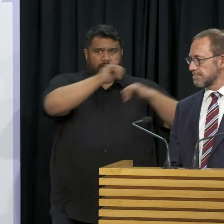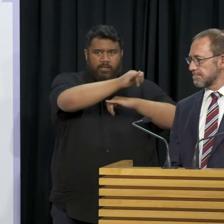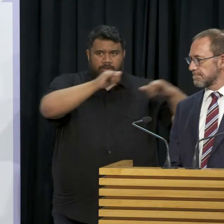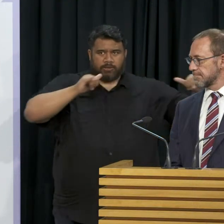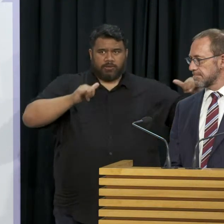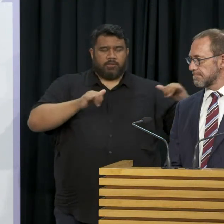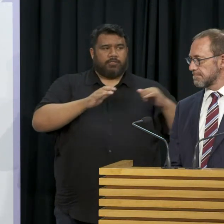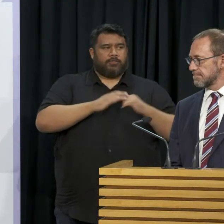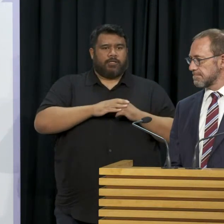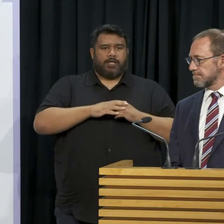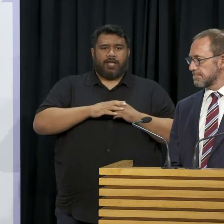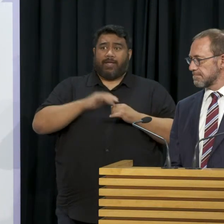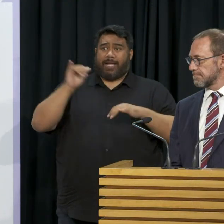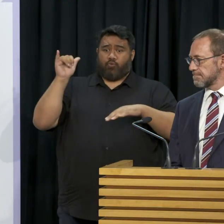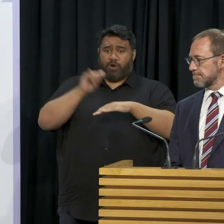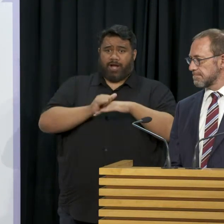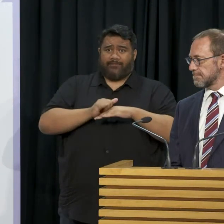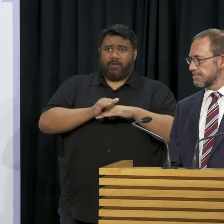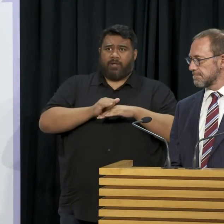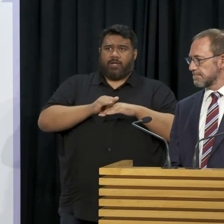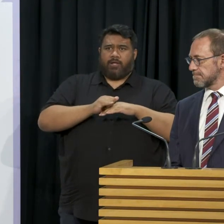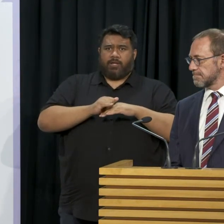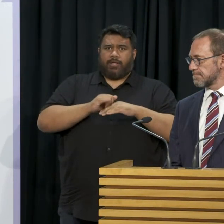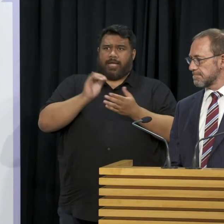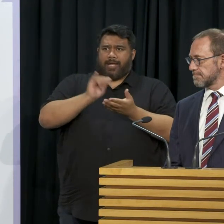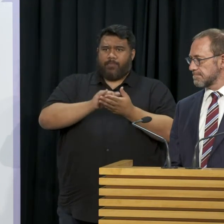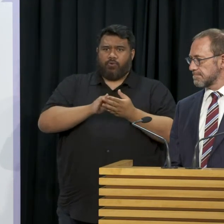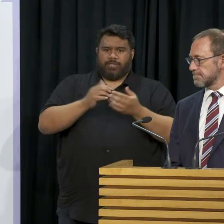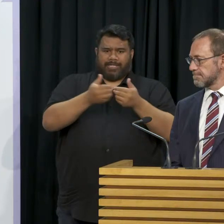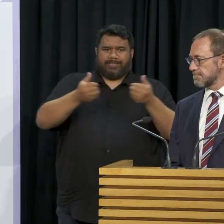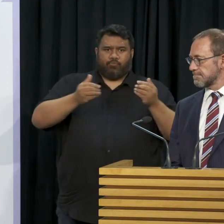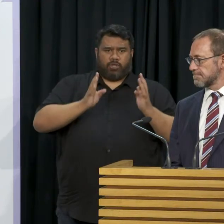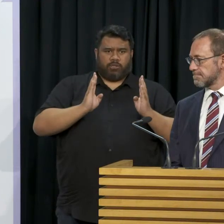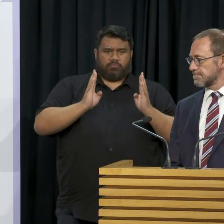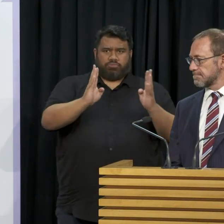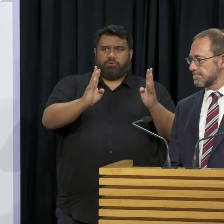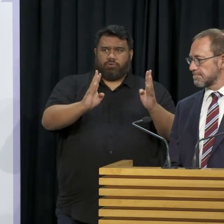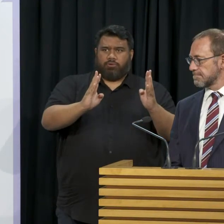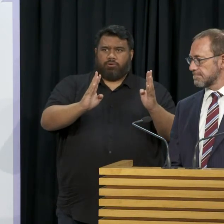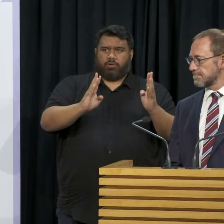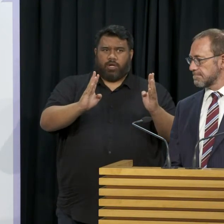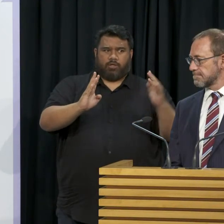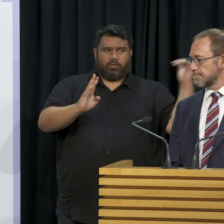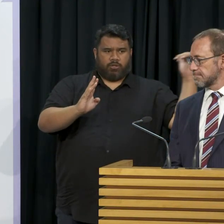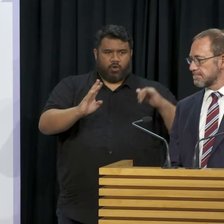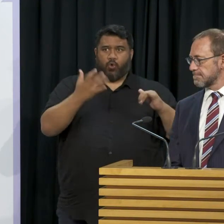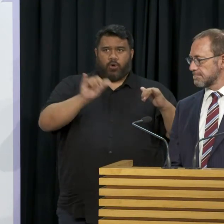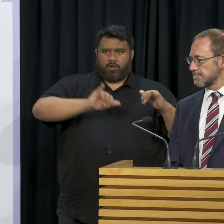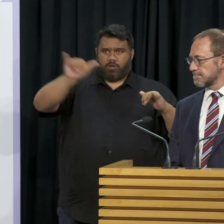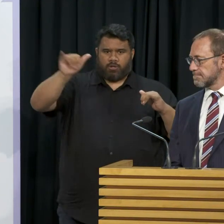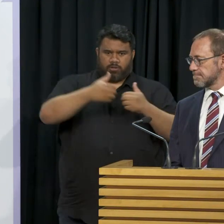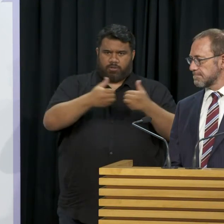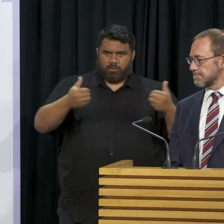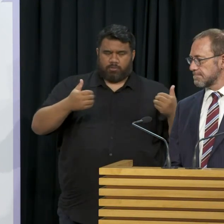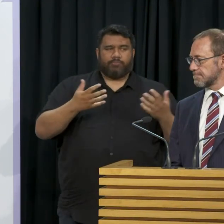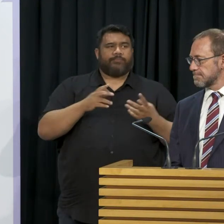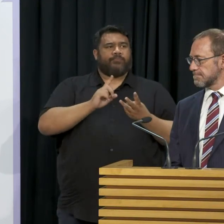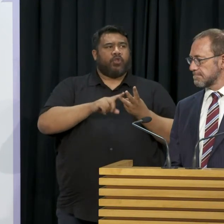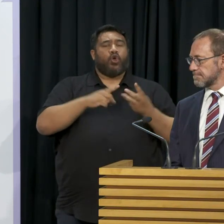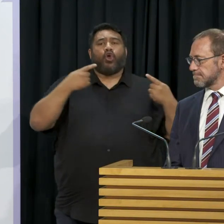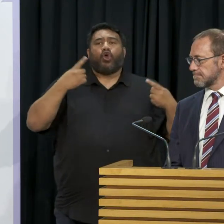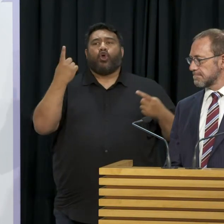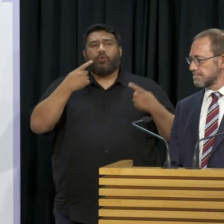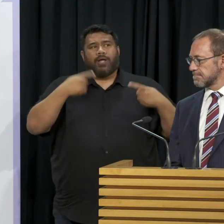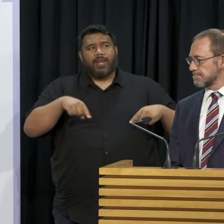they quarantine if they needed to before then travelling between Australia and New Zealand? Who would be eligible in terms of